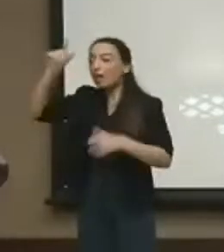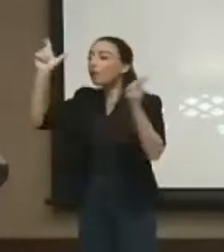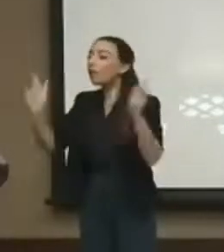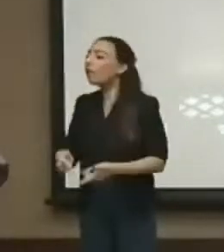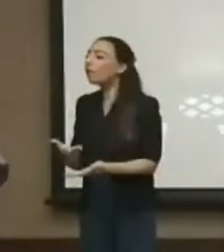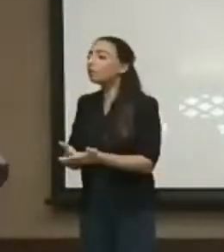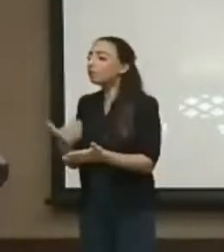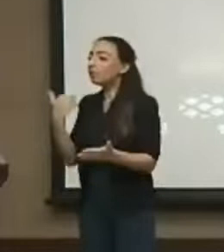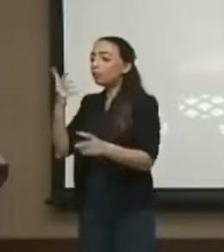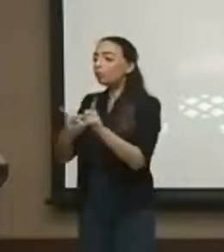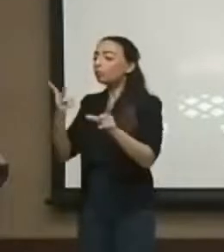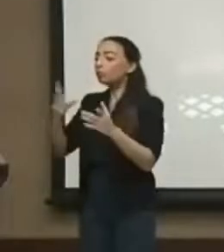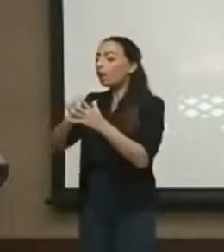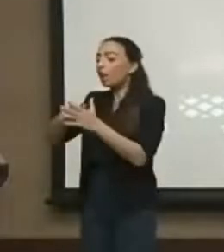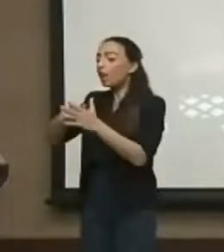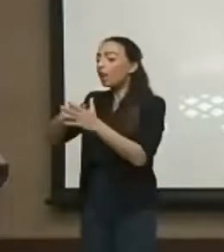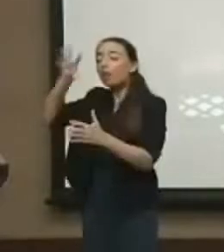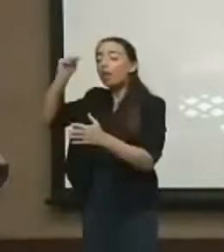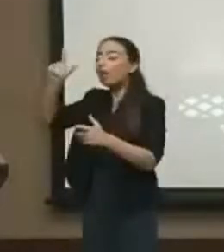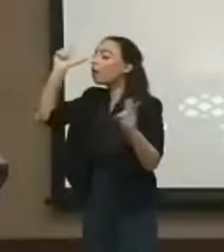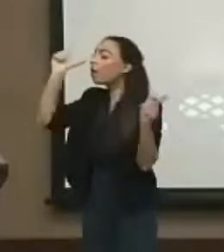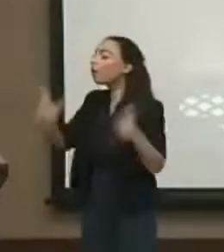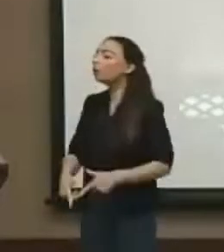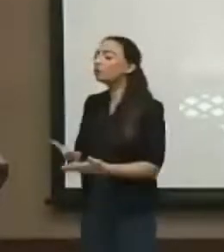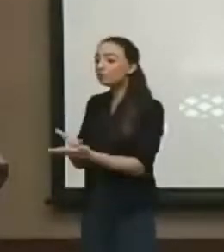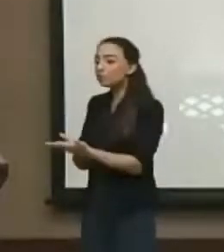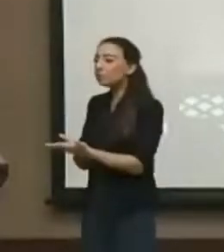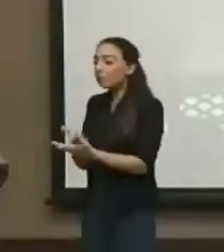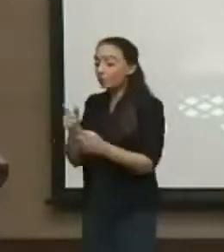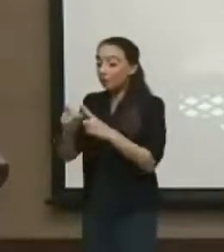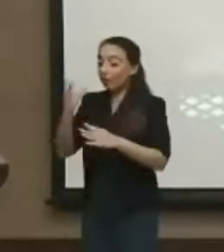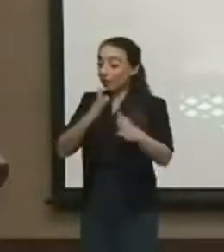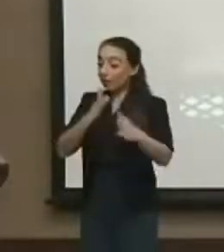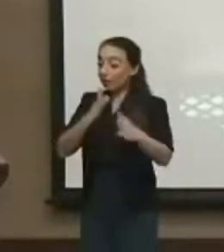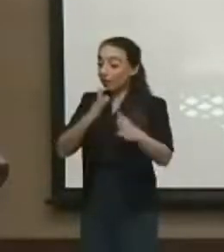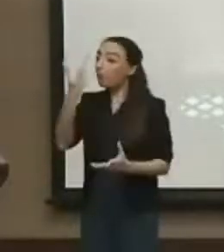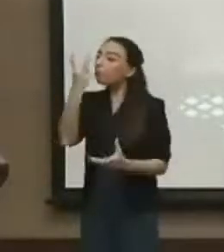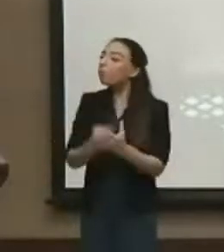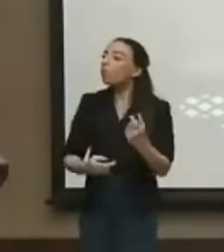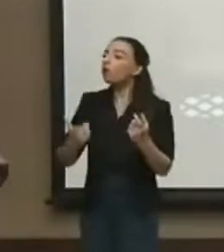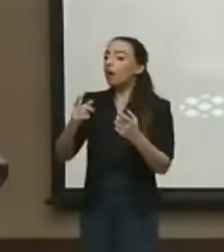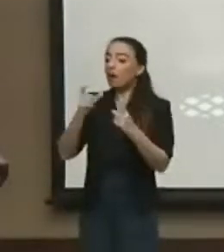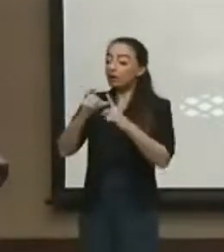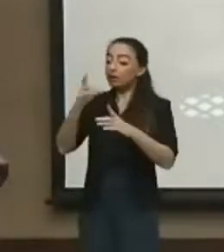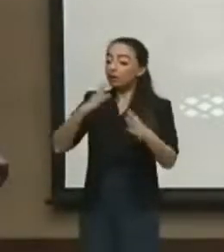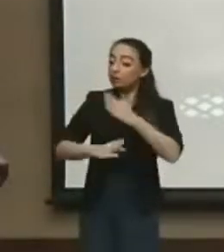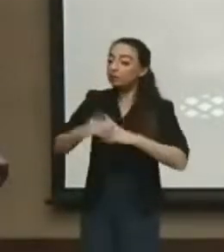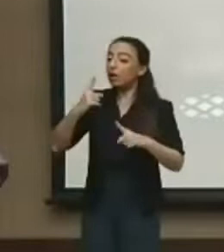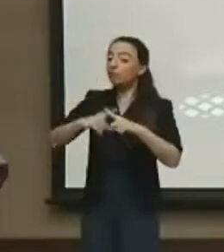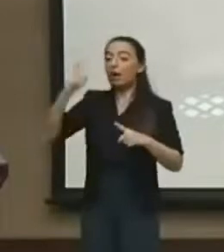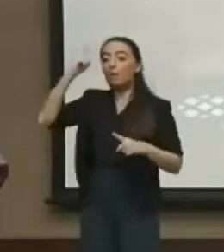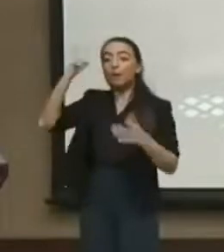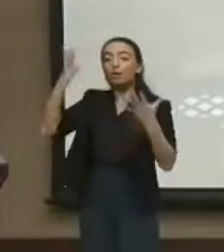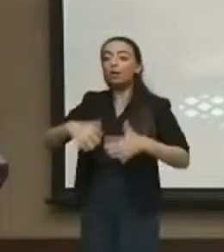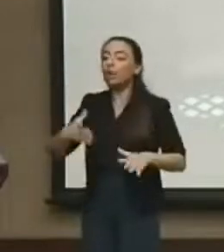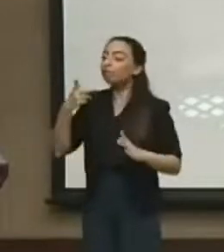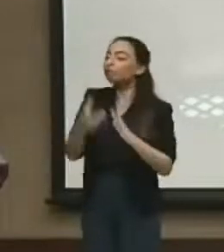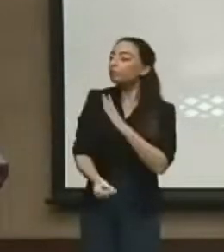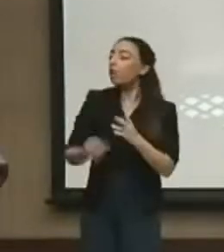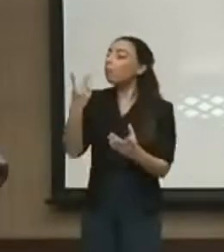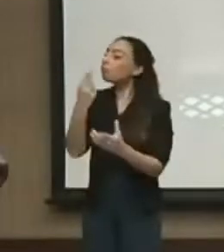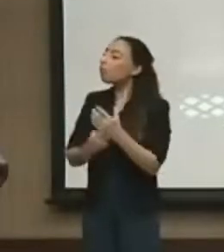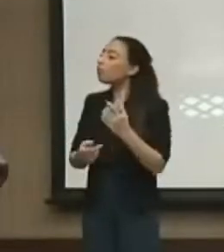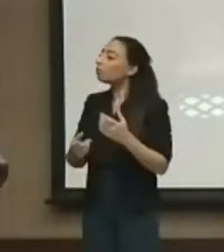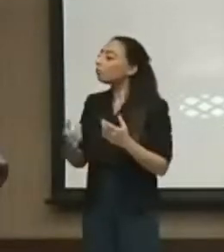so for the populations with disabilities. It's tough. So hopefully we're able to reach that together with partnerships